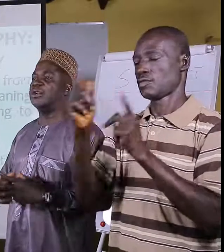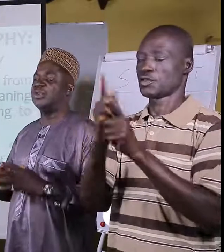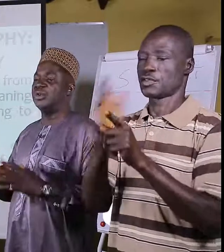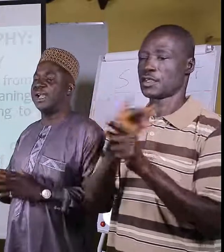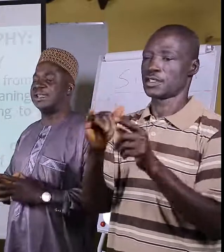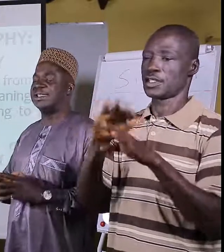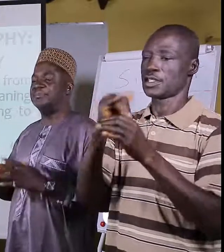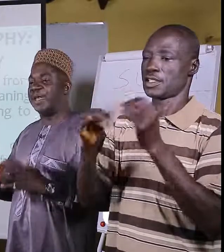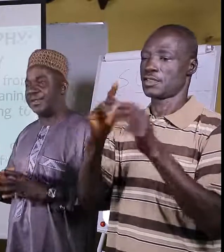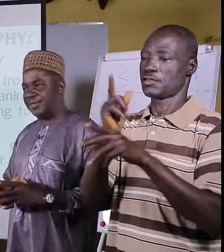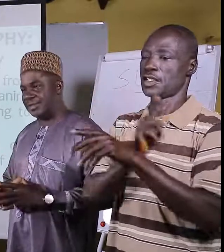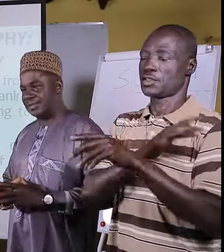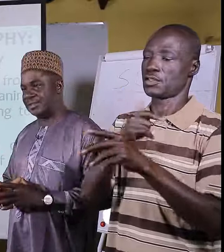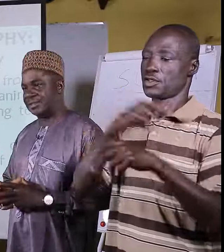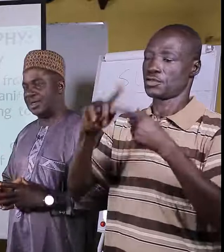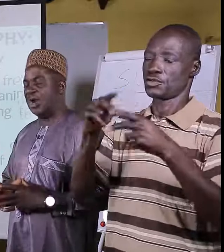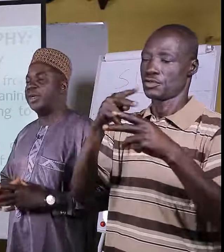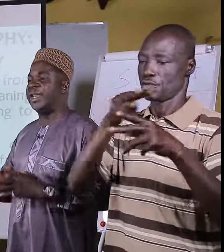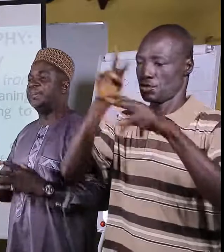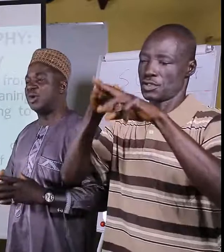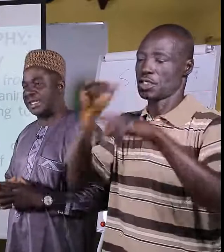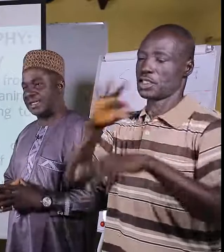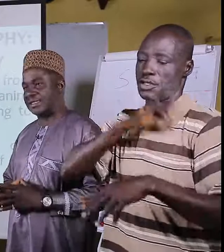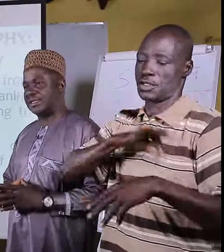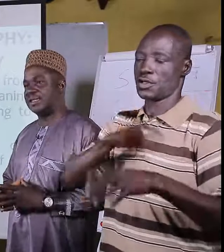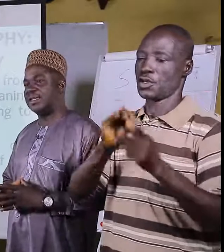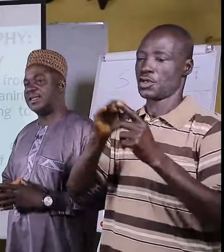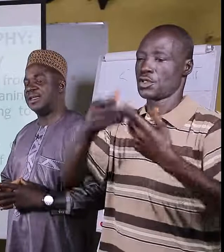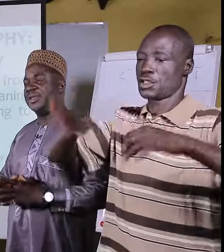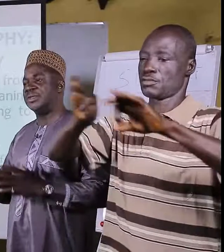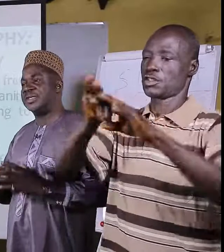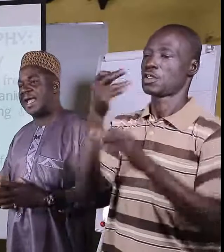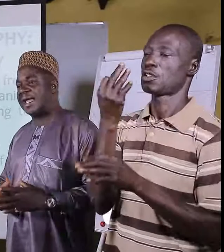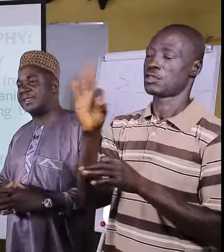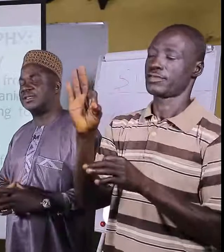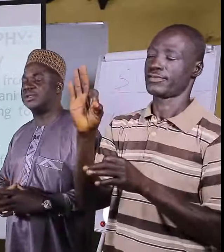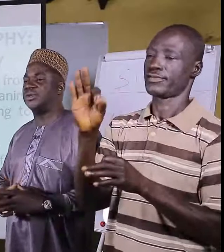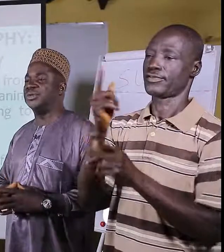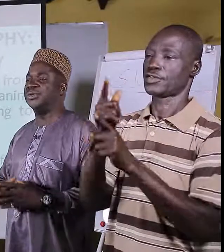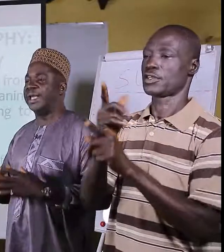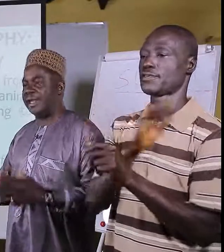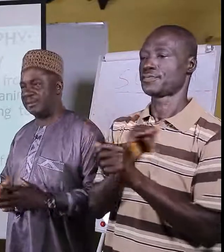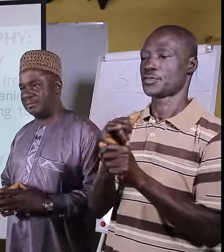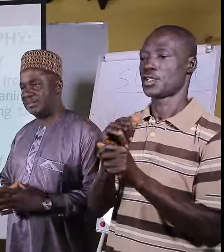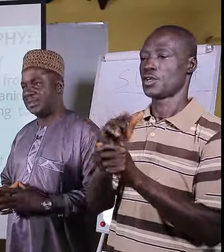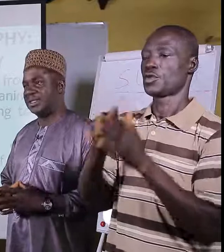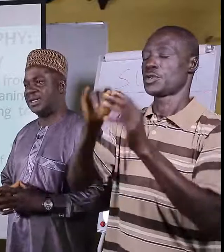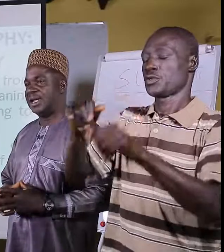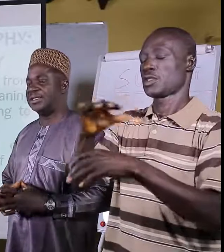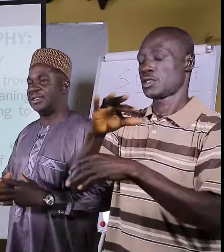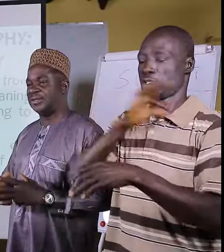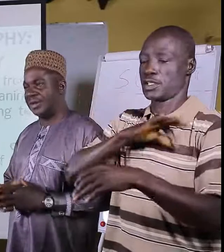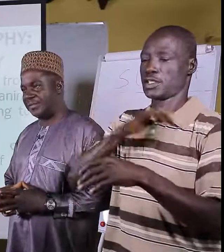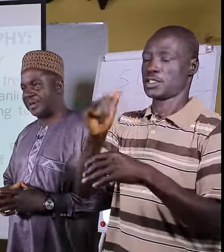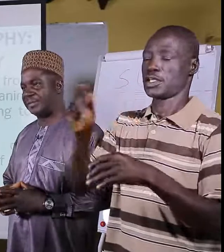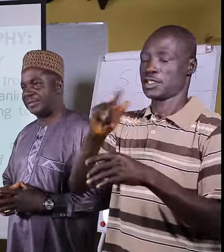shall also look at the benefit or the importance you stand to gain